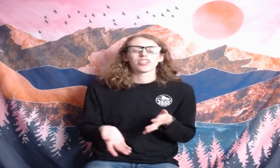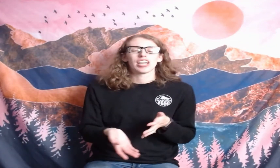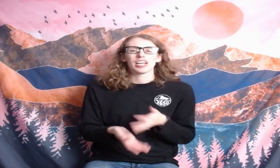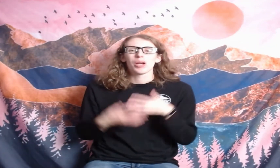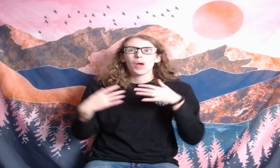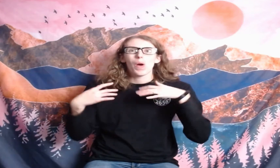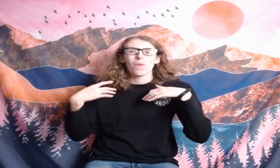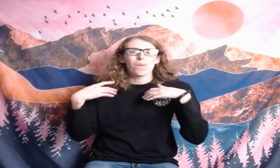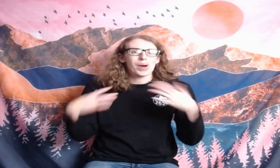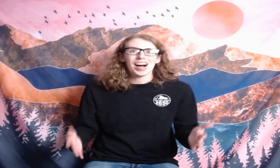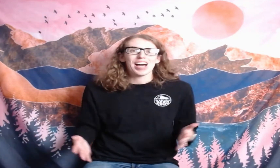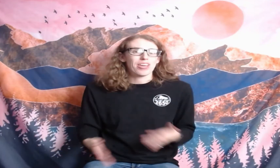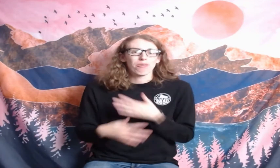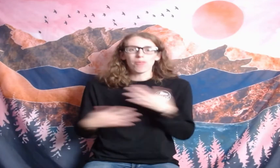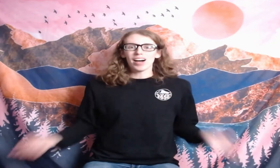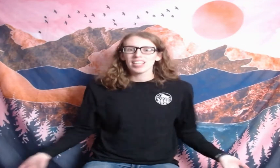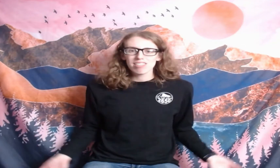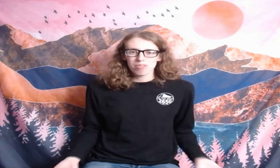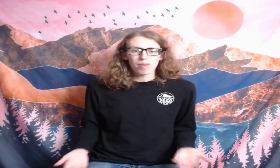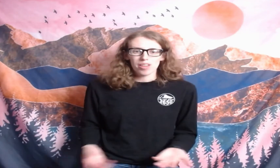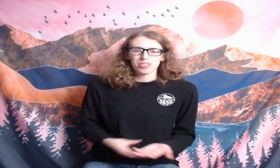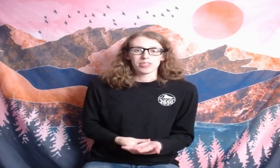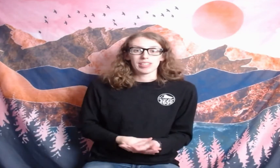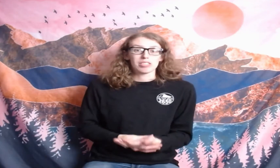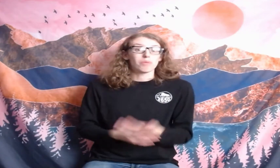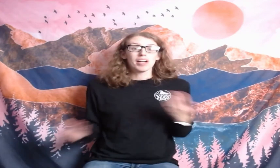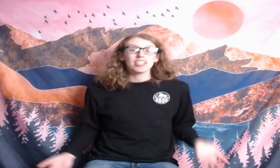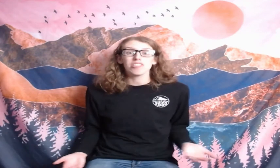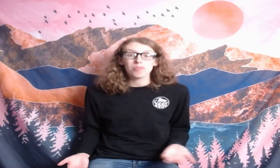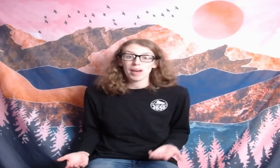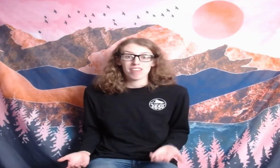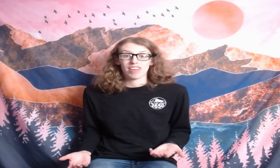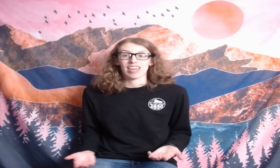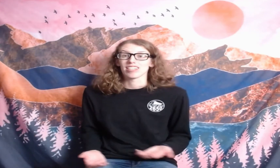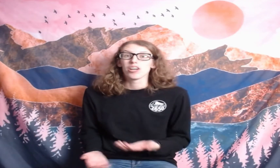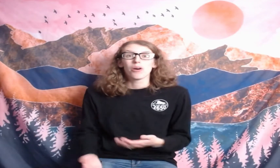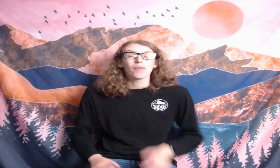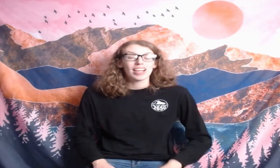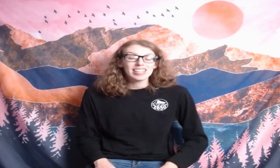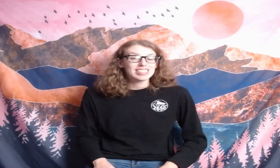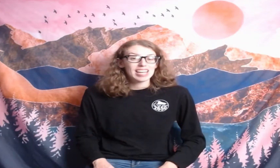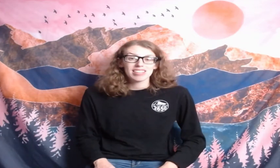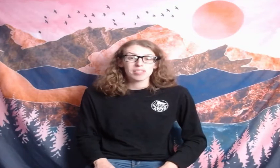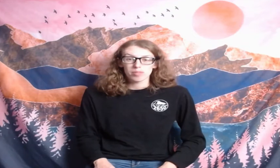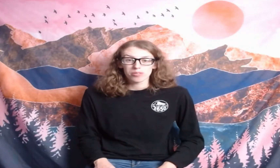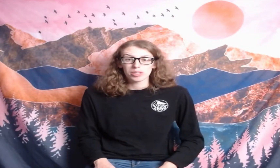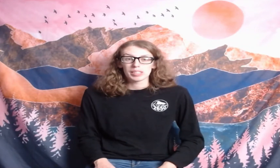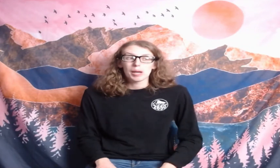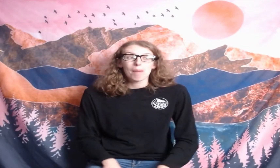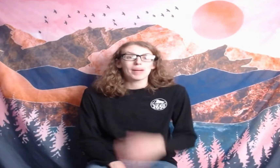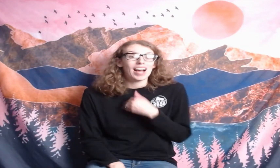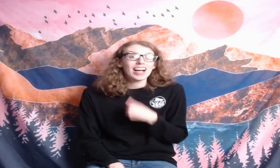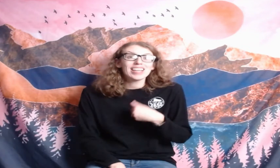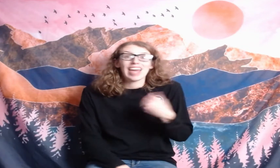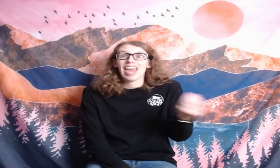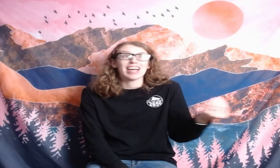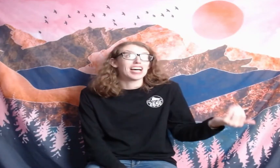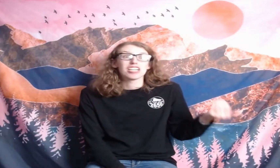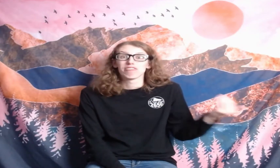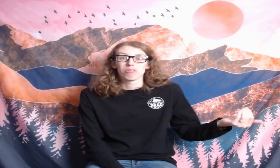wondering, why? Why even bother doing this? Why not just buy a van? Well, I hinted at this before, but I cannot afford